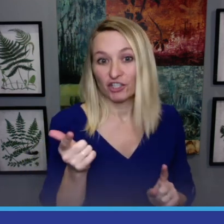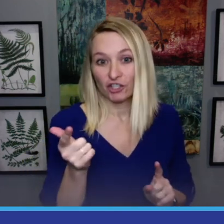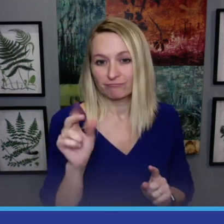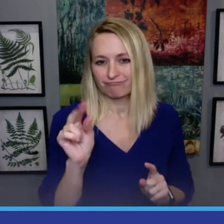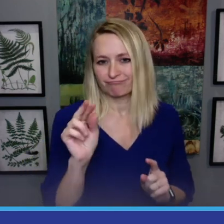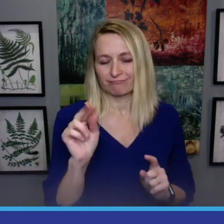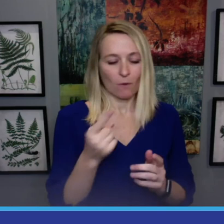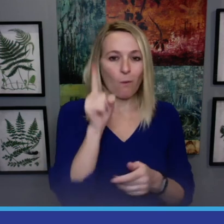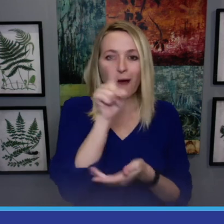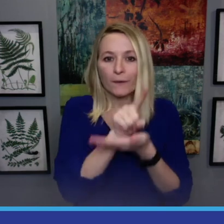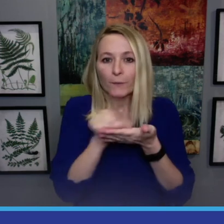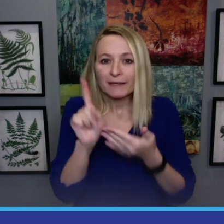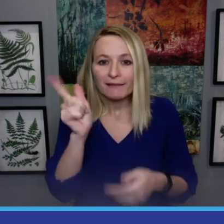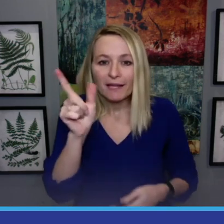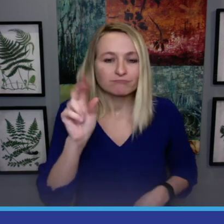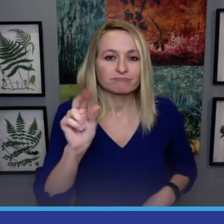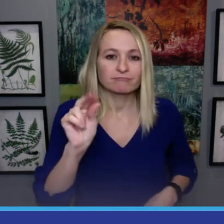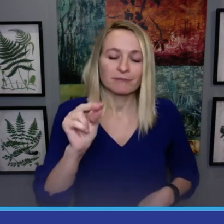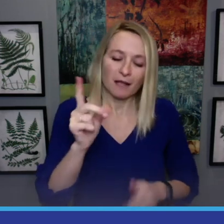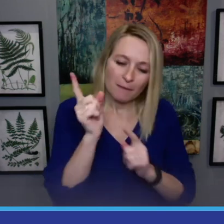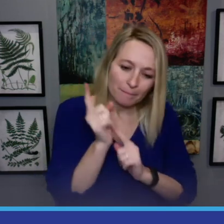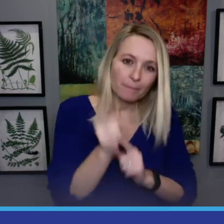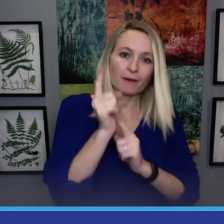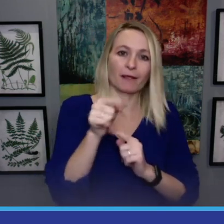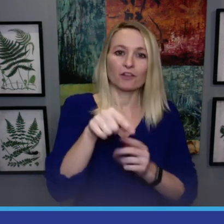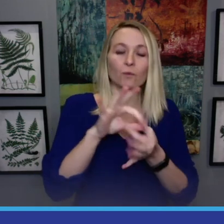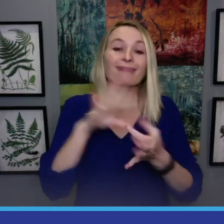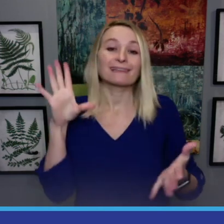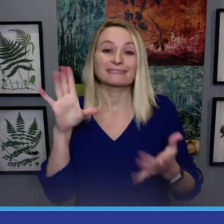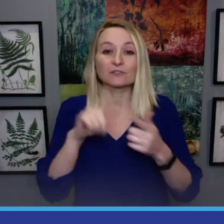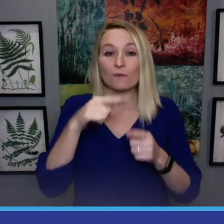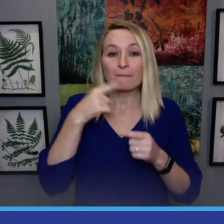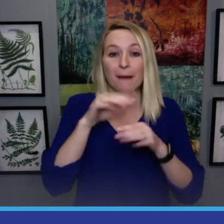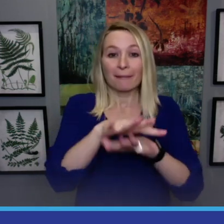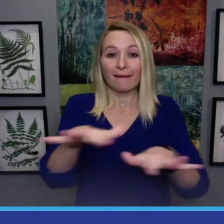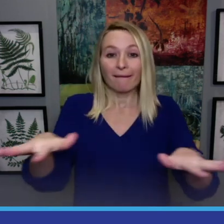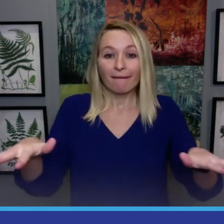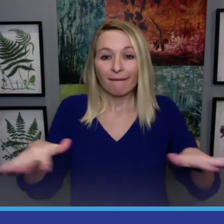later. 1 week later, no. The minute you release it to the public,